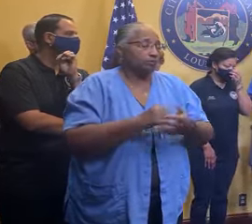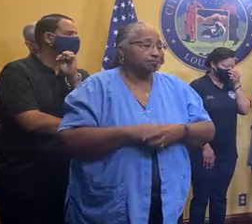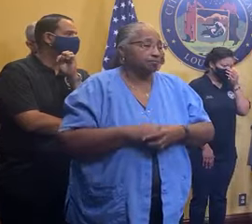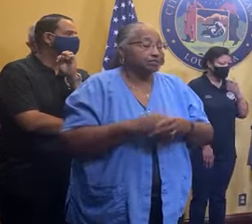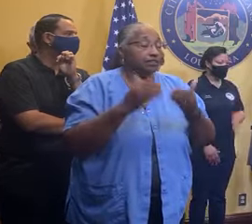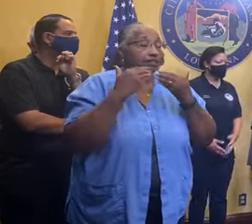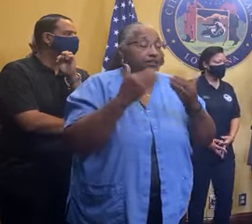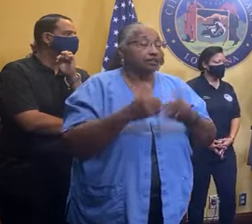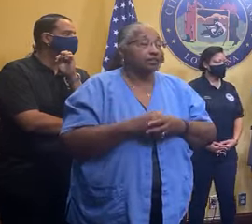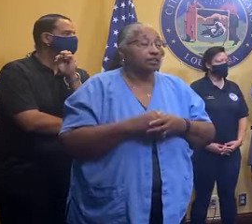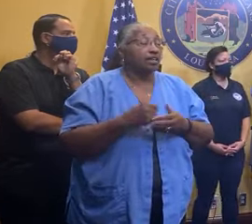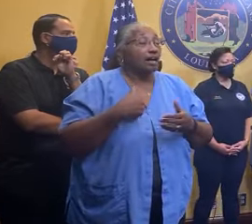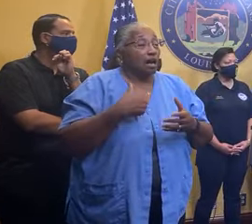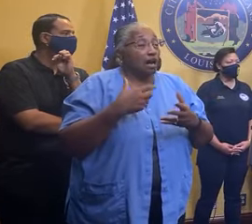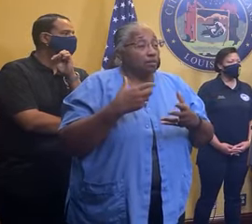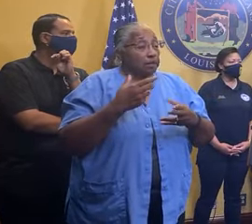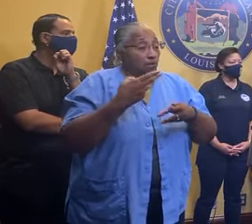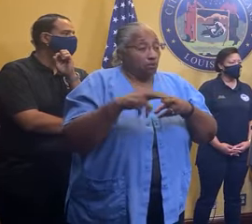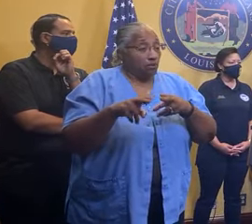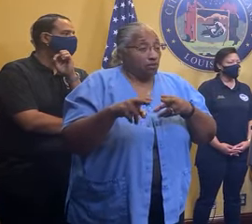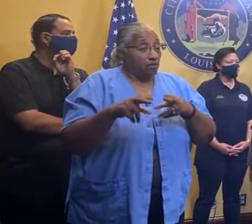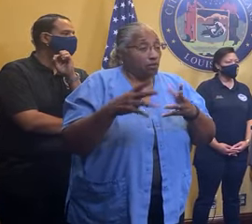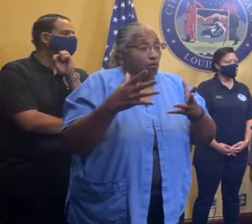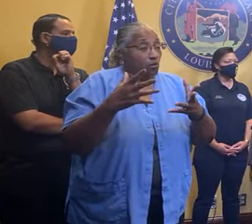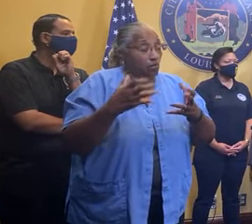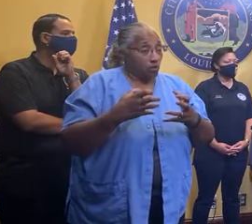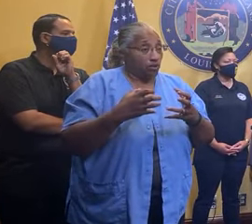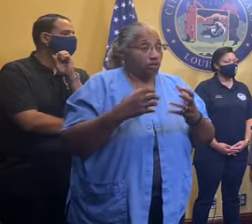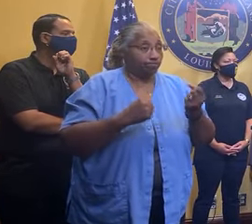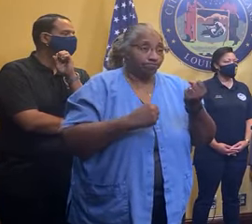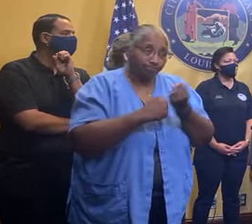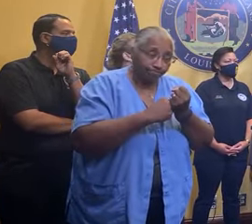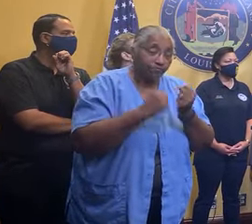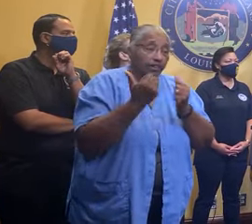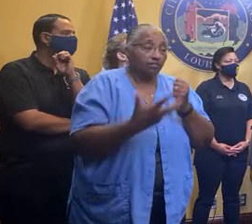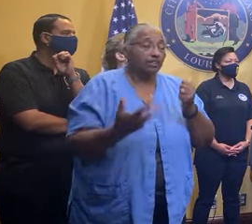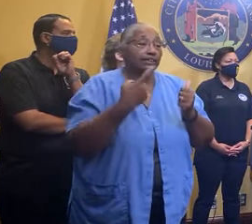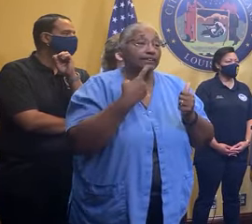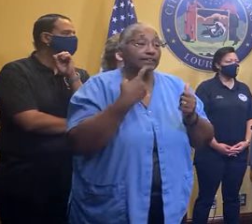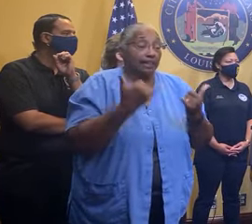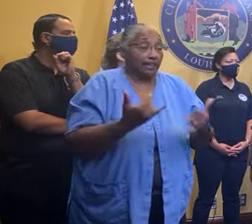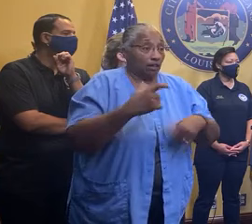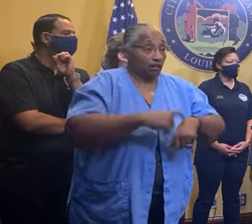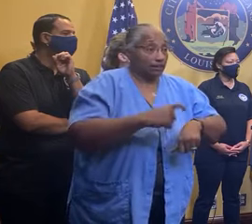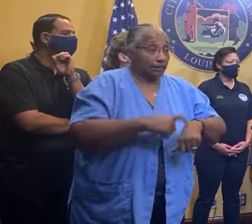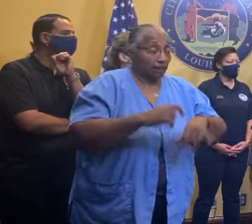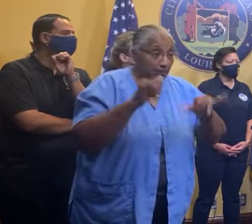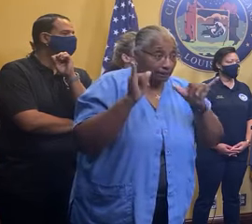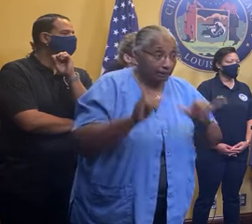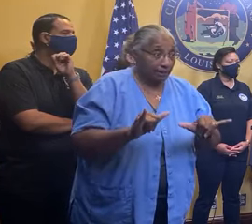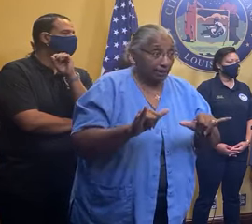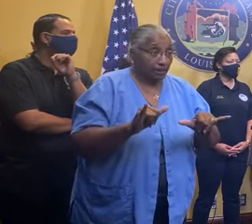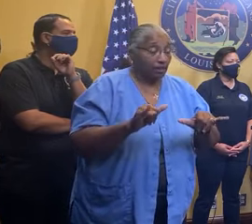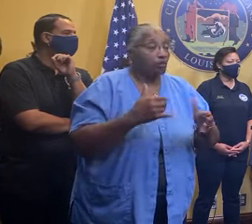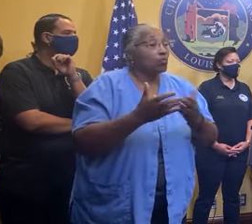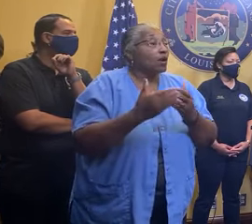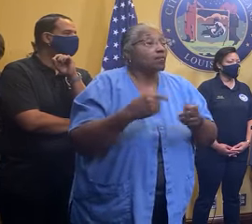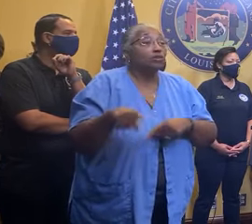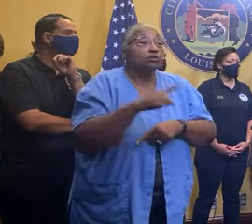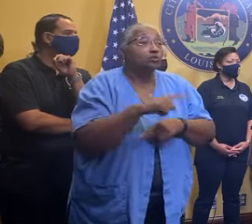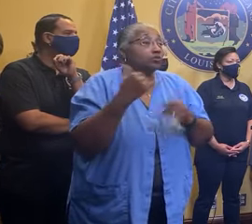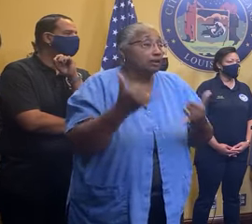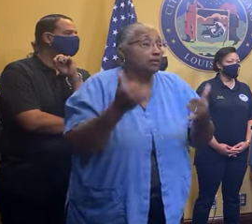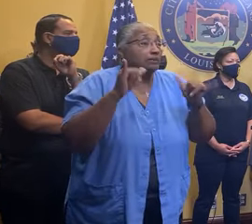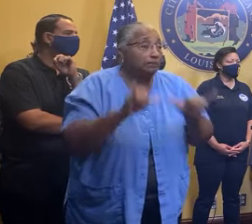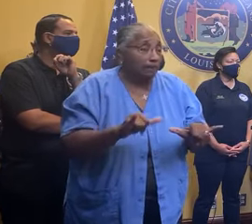Thank you, Mayor. I'll just be brief. I want to reiterate what's been said. Now is the time to stay where you are.